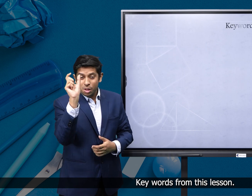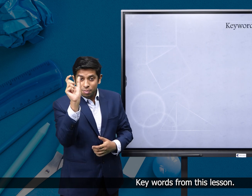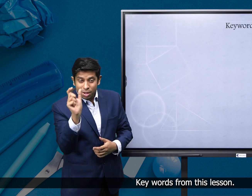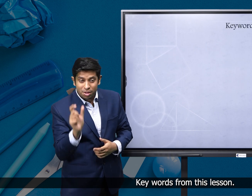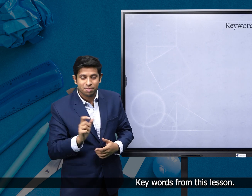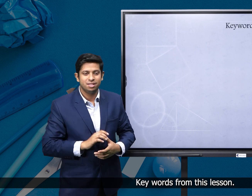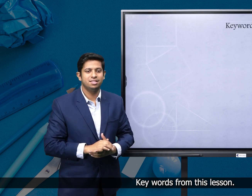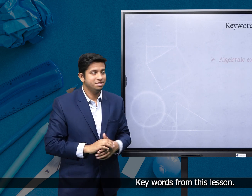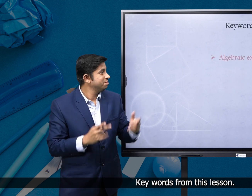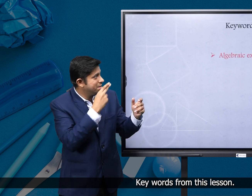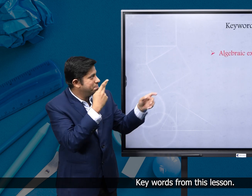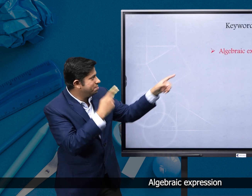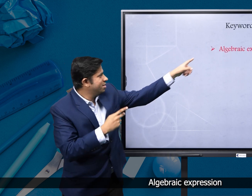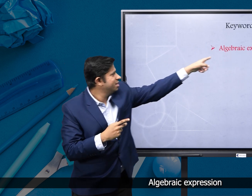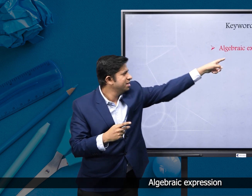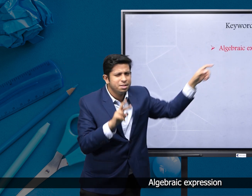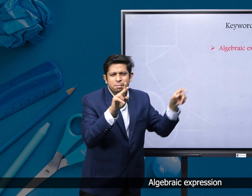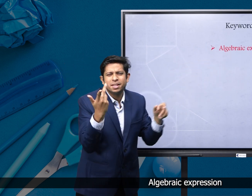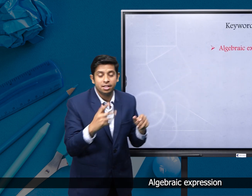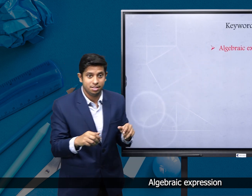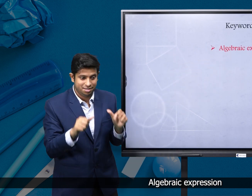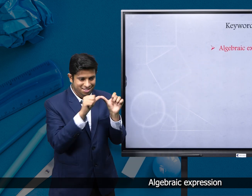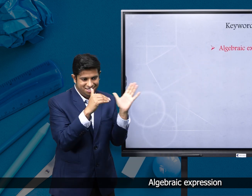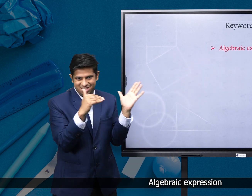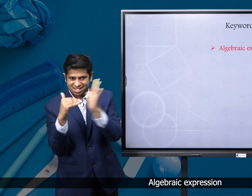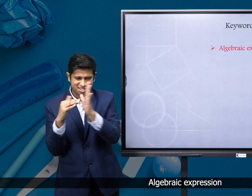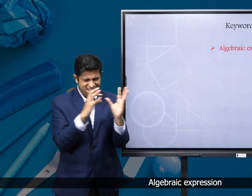Keywords from this lesson: algebraic expression,